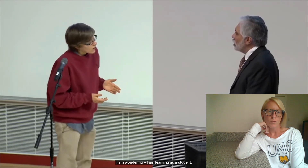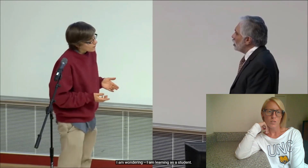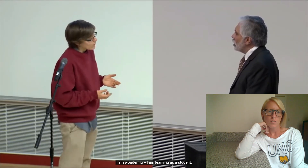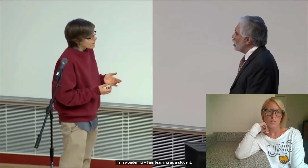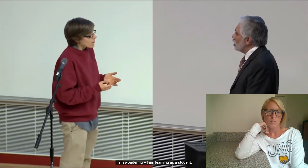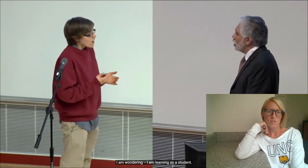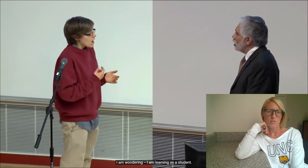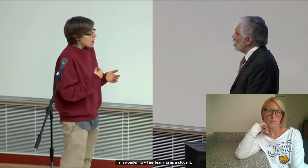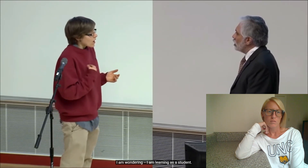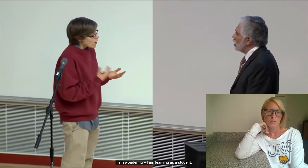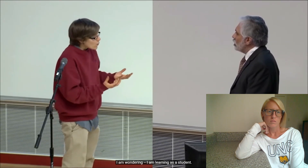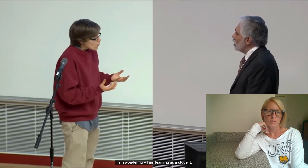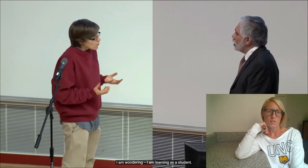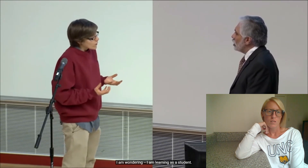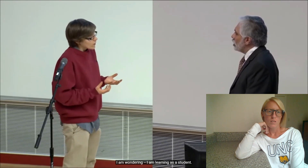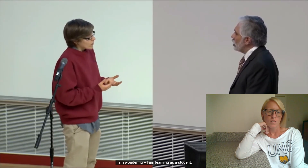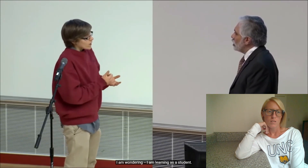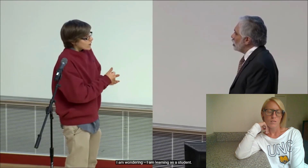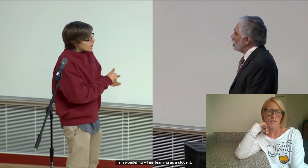how students